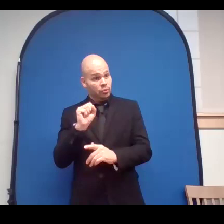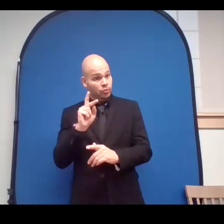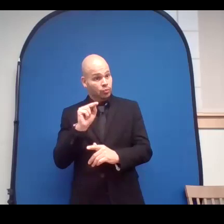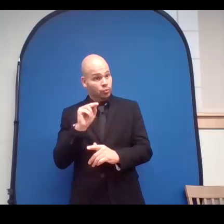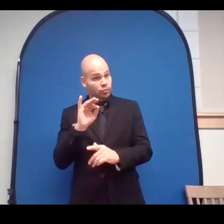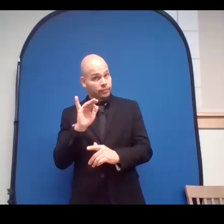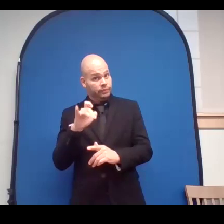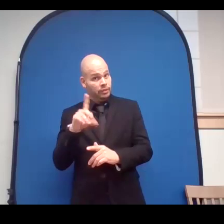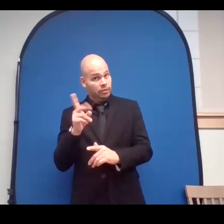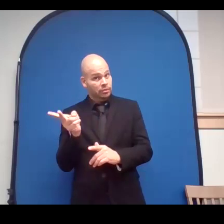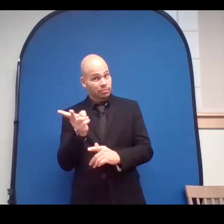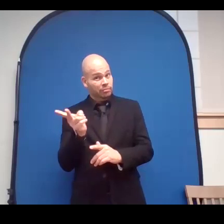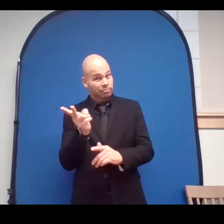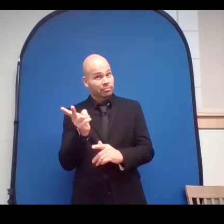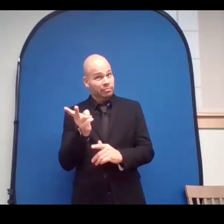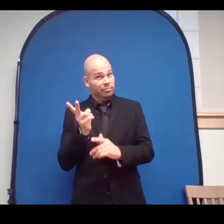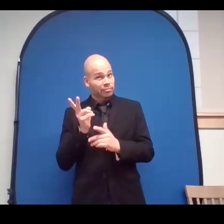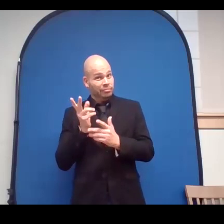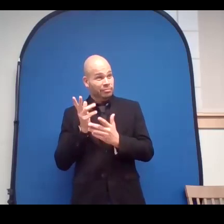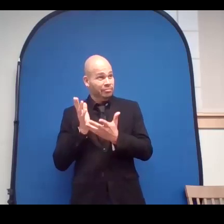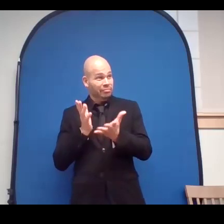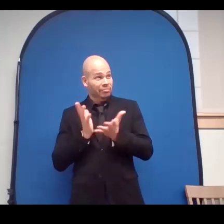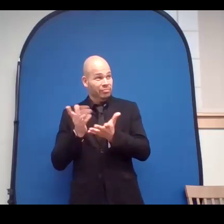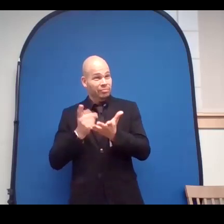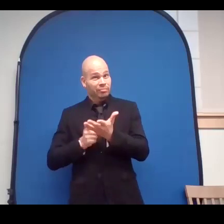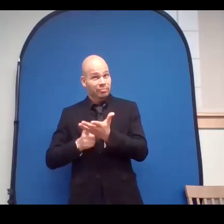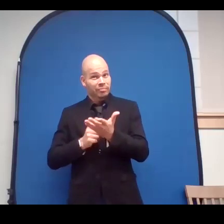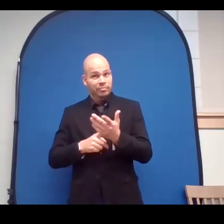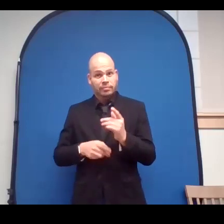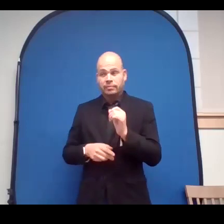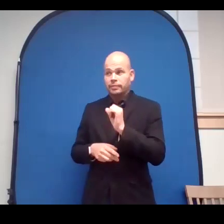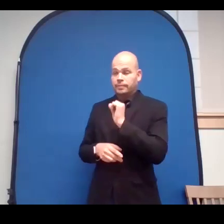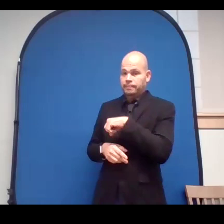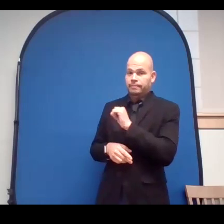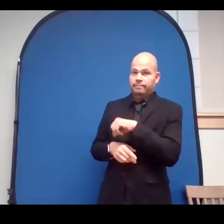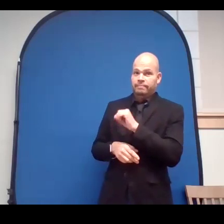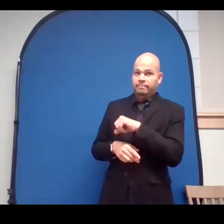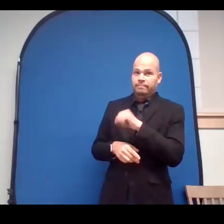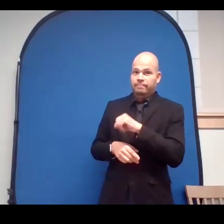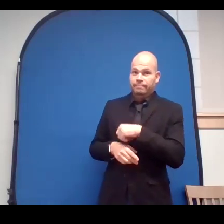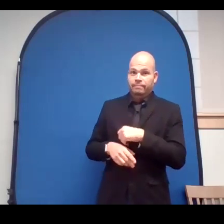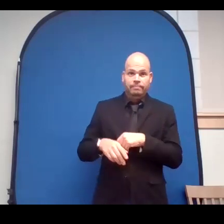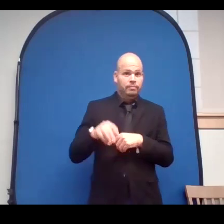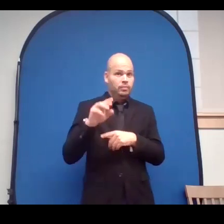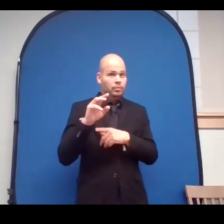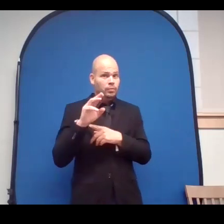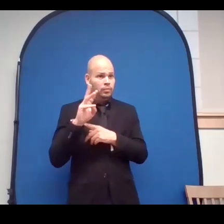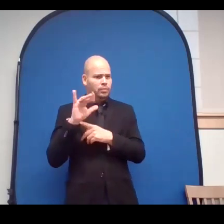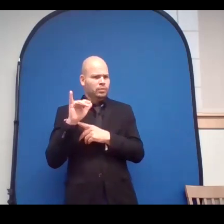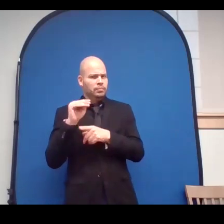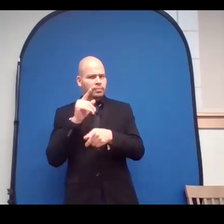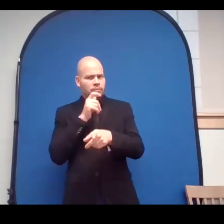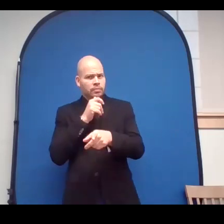Clark? Yes. Sergeant Wilmot? He is, he's the supervisor and day shift officer with my day